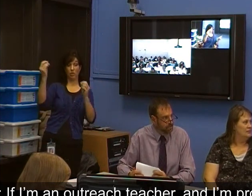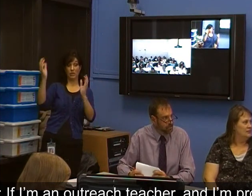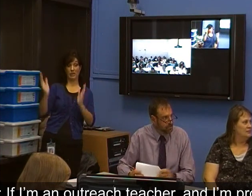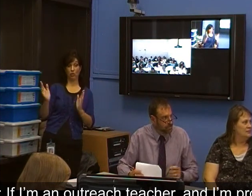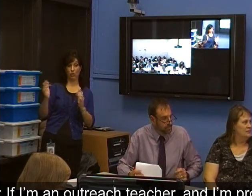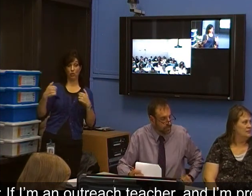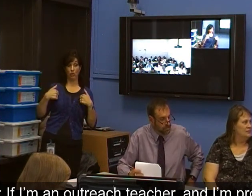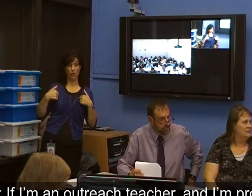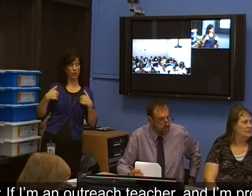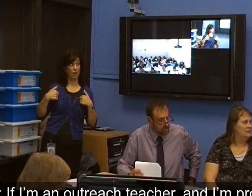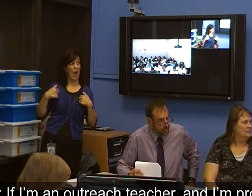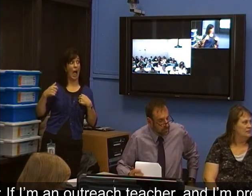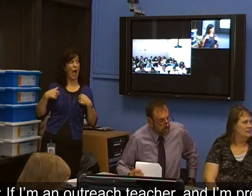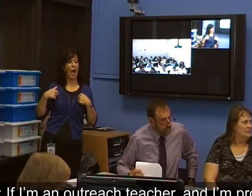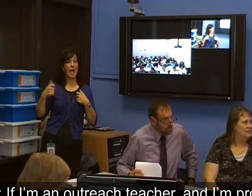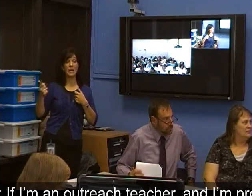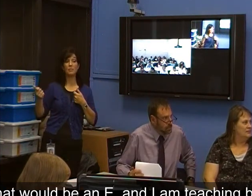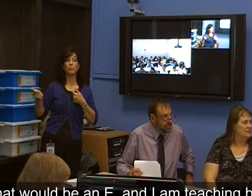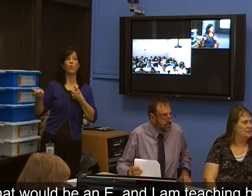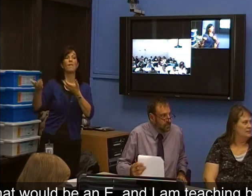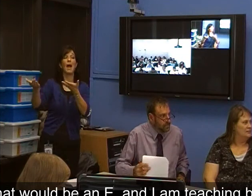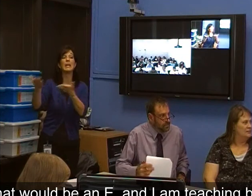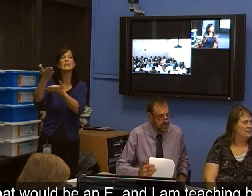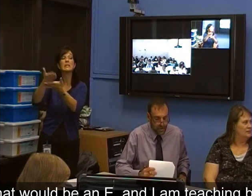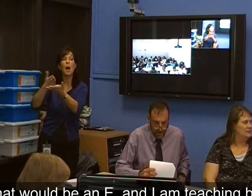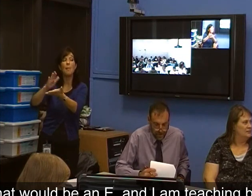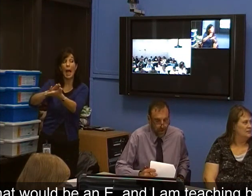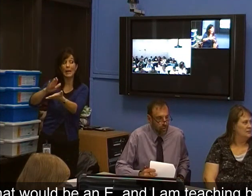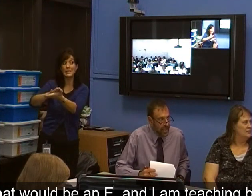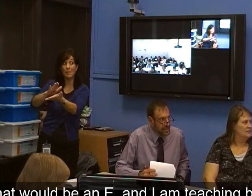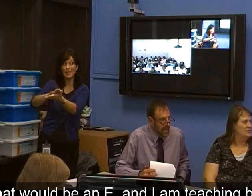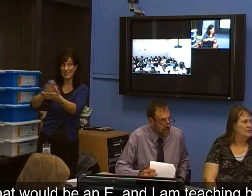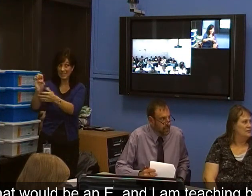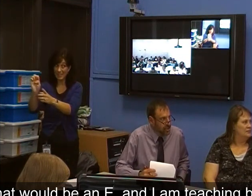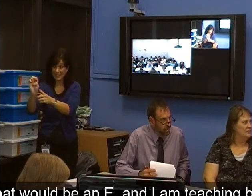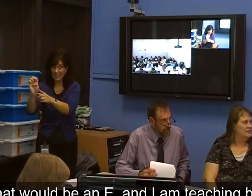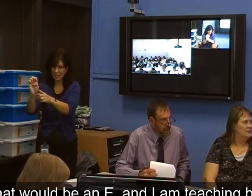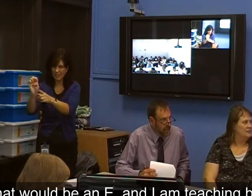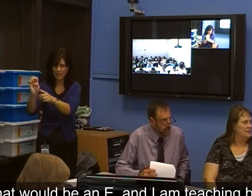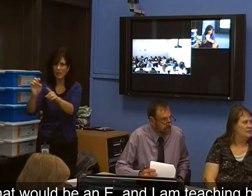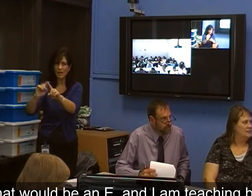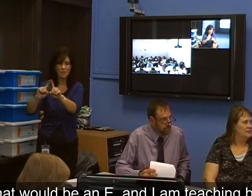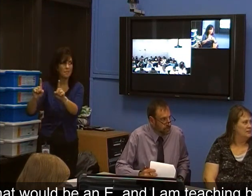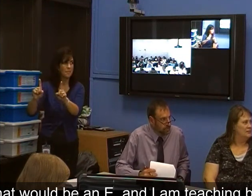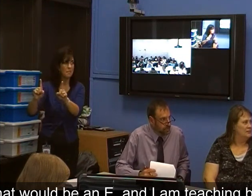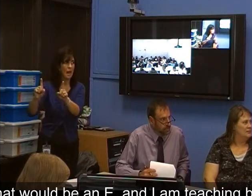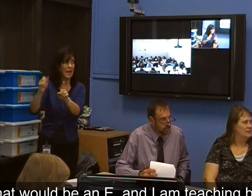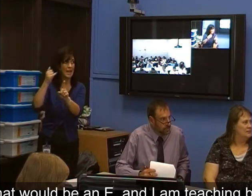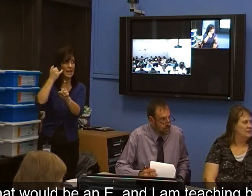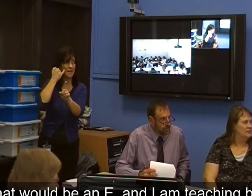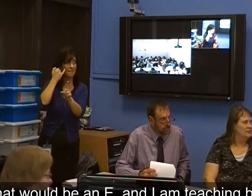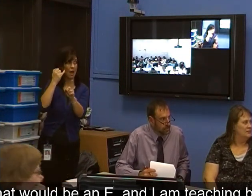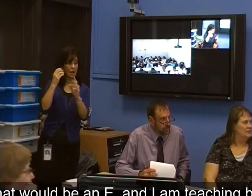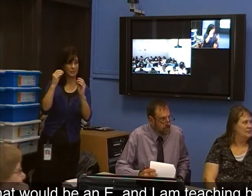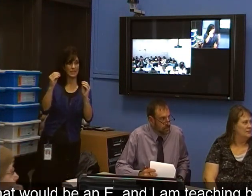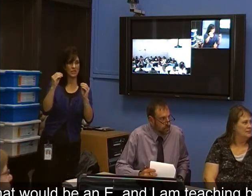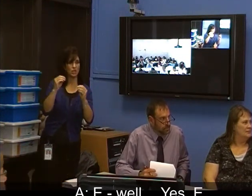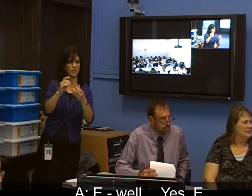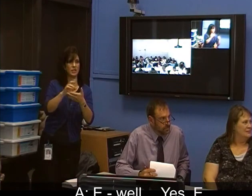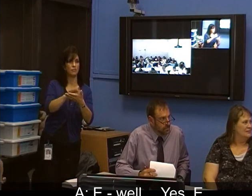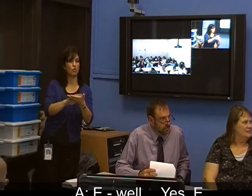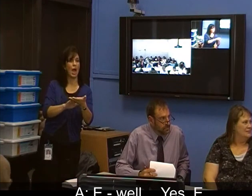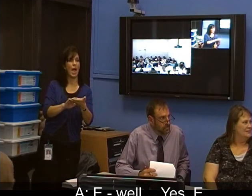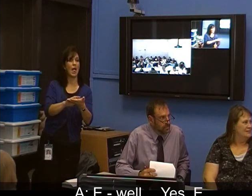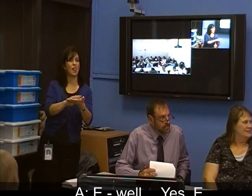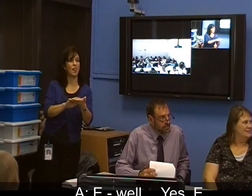I'm providing some academics, that would be an E. Correct, academics would be an E. But if I am teaching Braille.